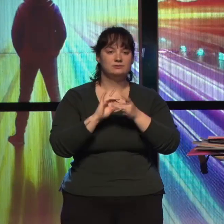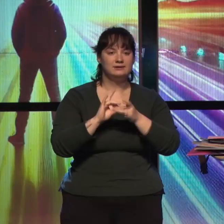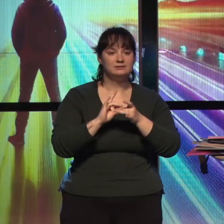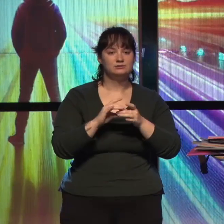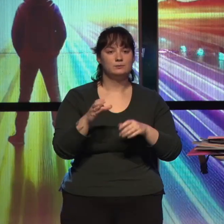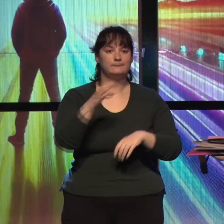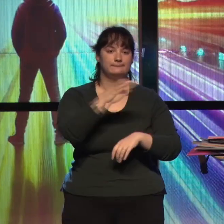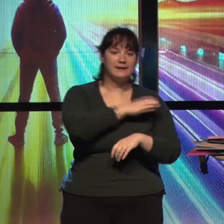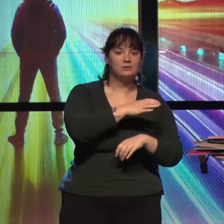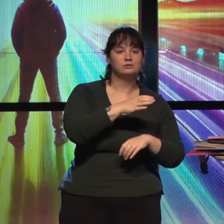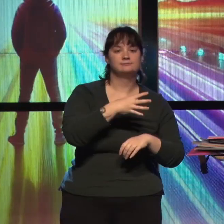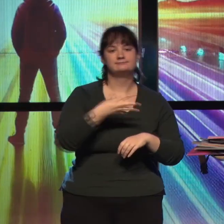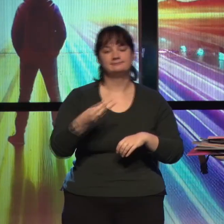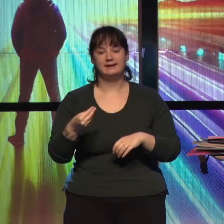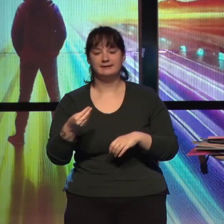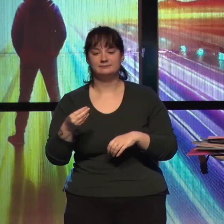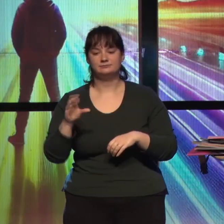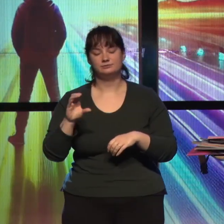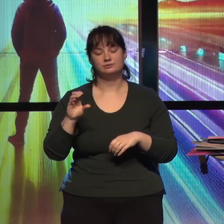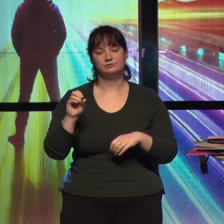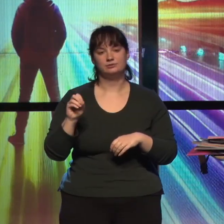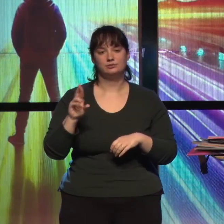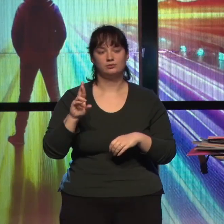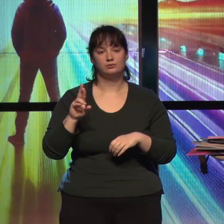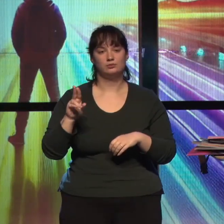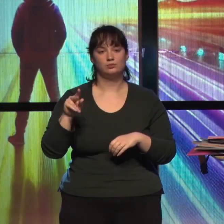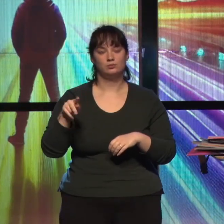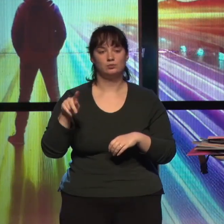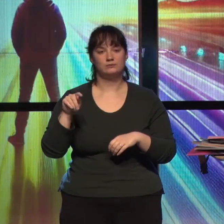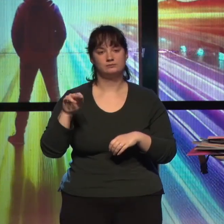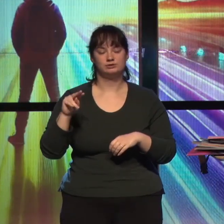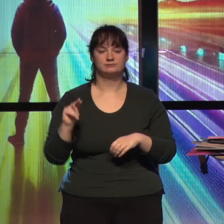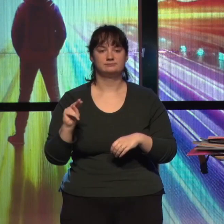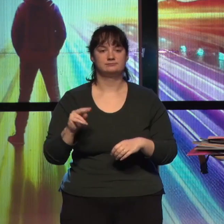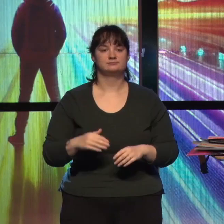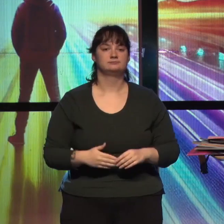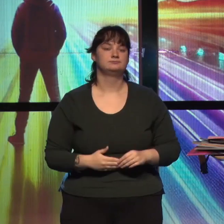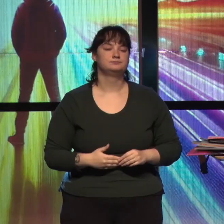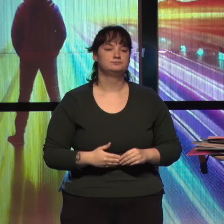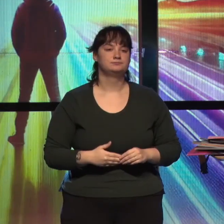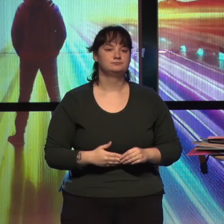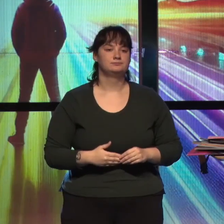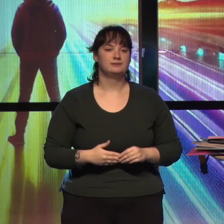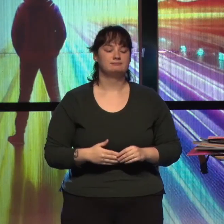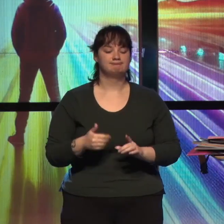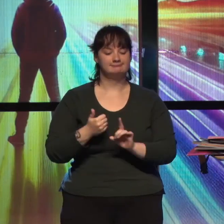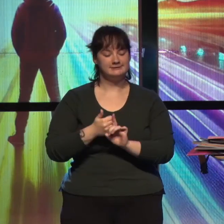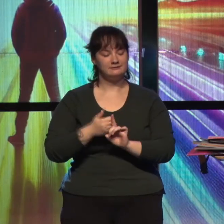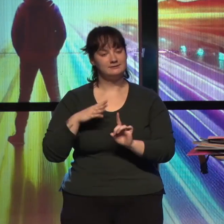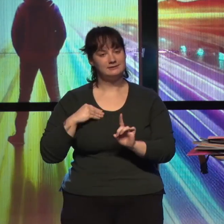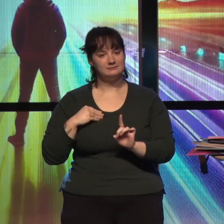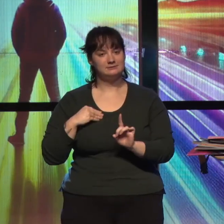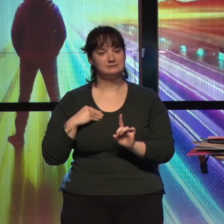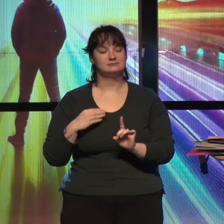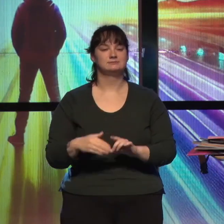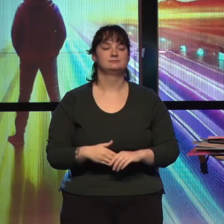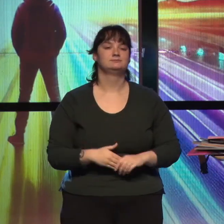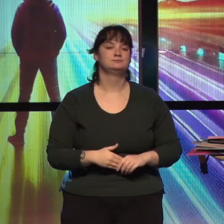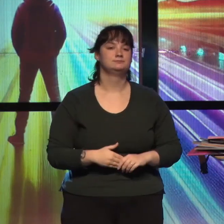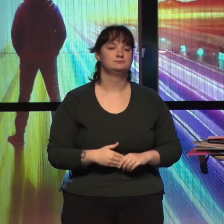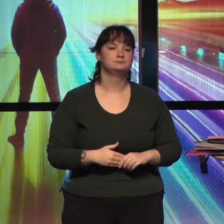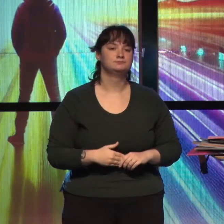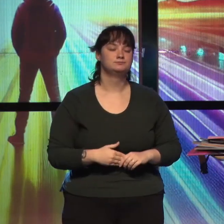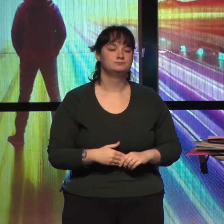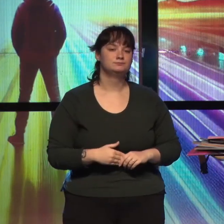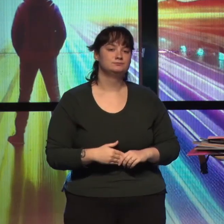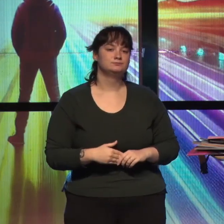corruption, around identity and our own self-acceptance with who we are and how we have been made and created. And really this big